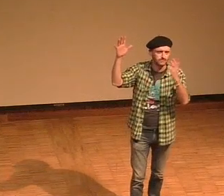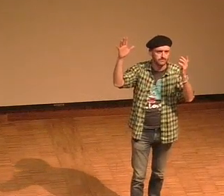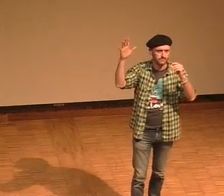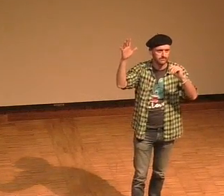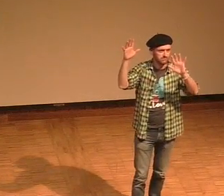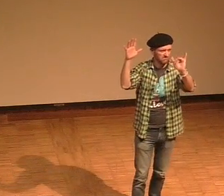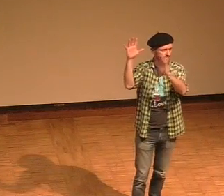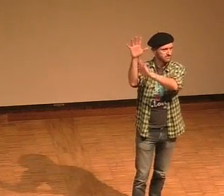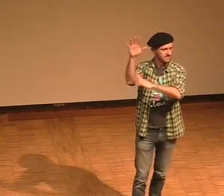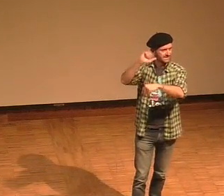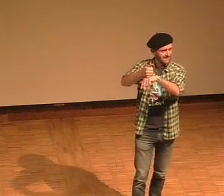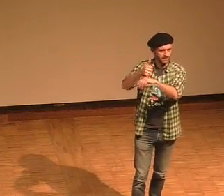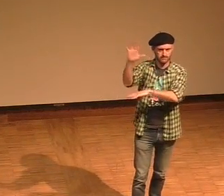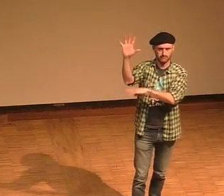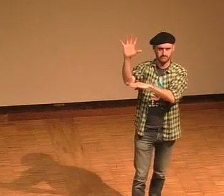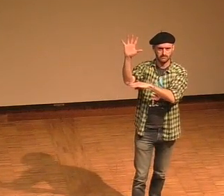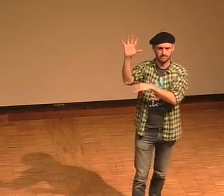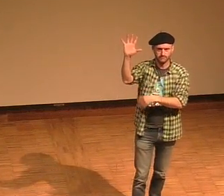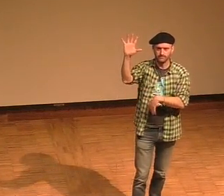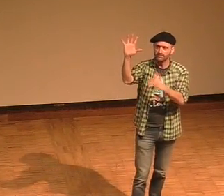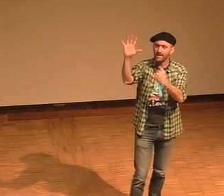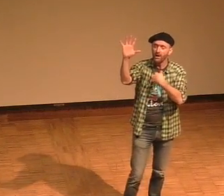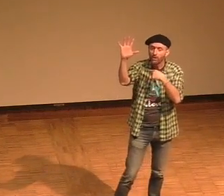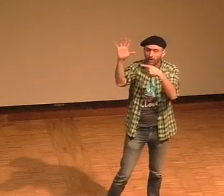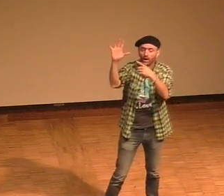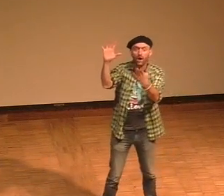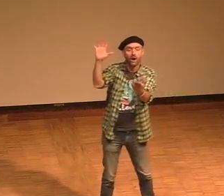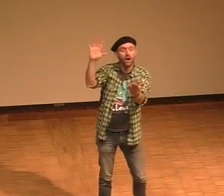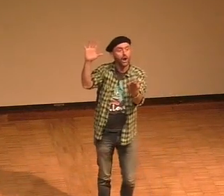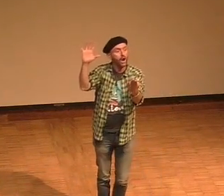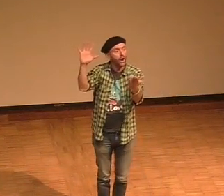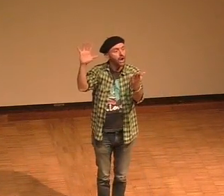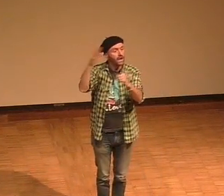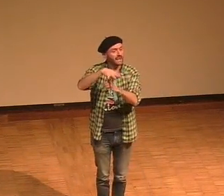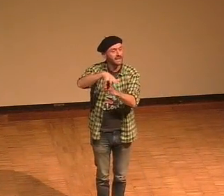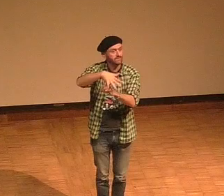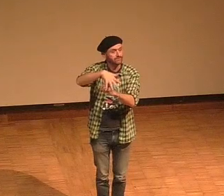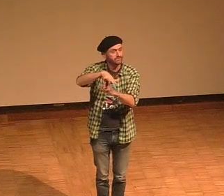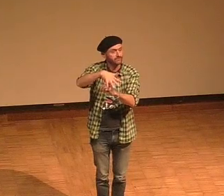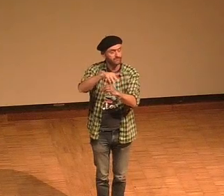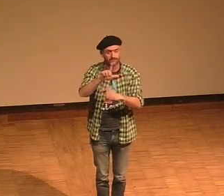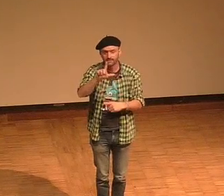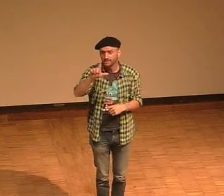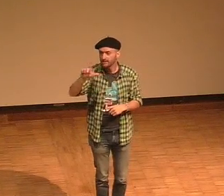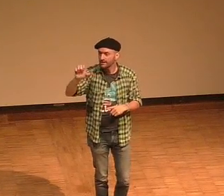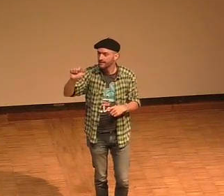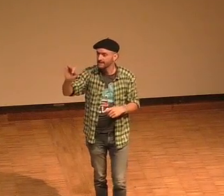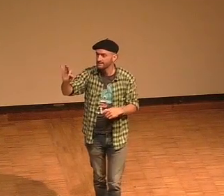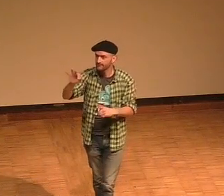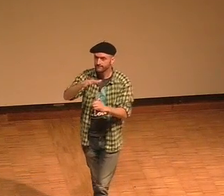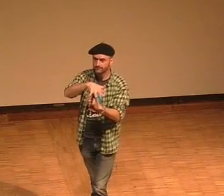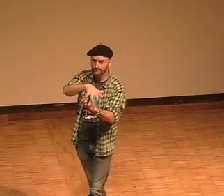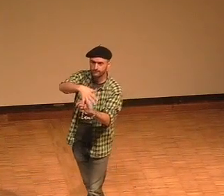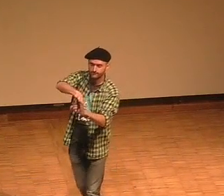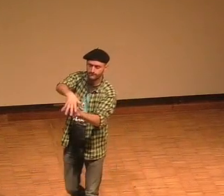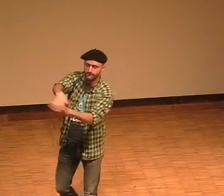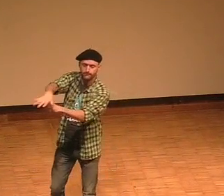you? That's the tree. And then I'll focus on the leaf.